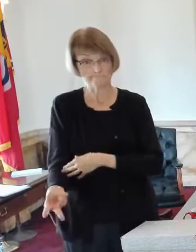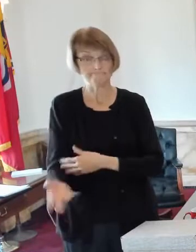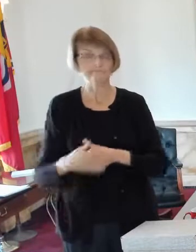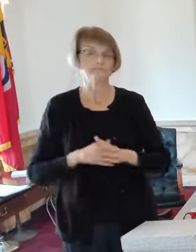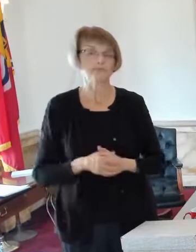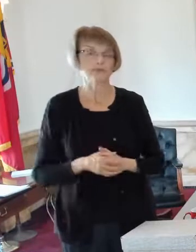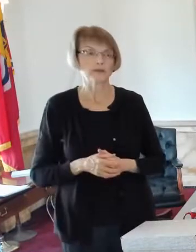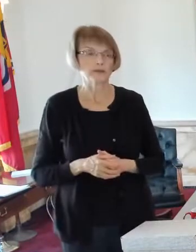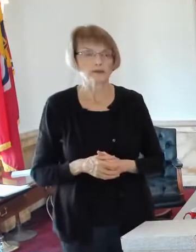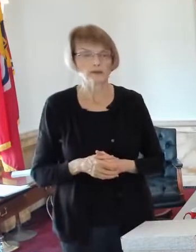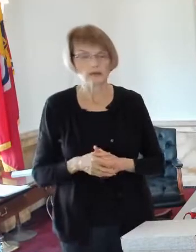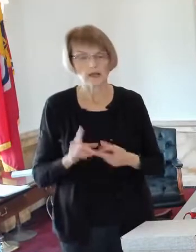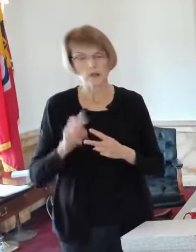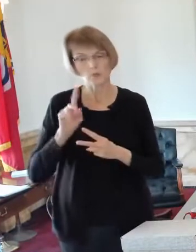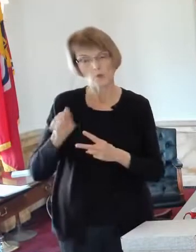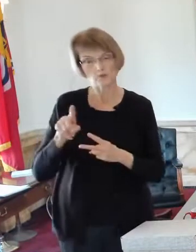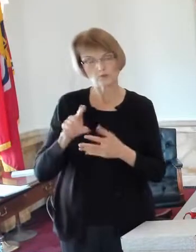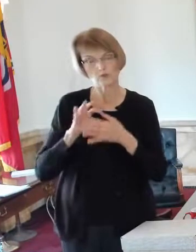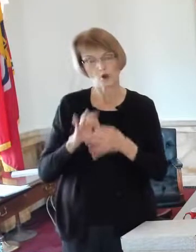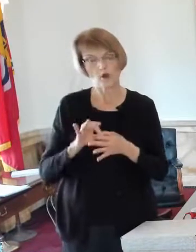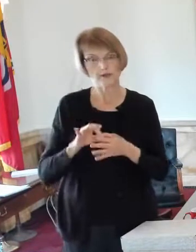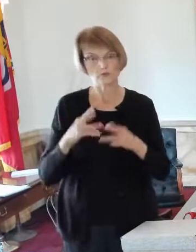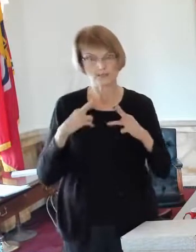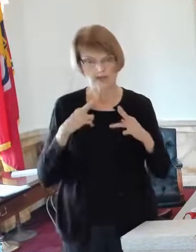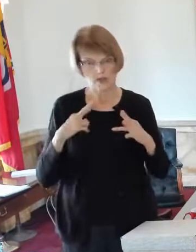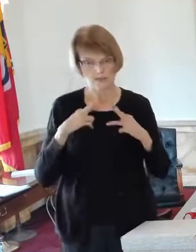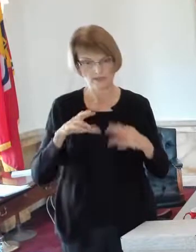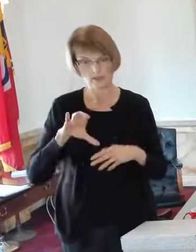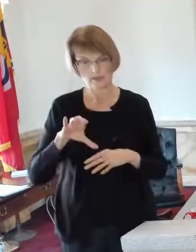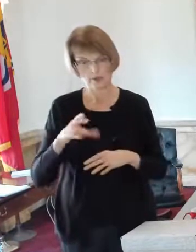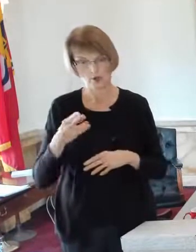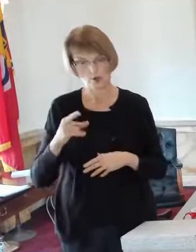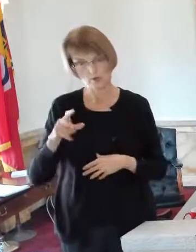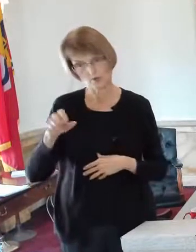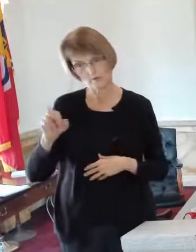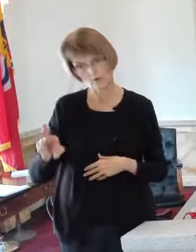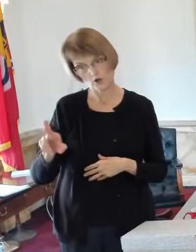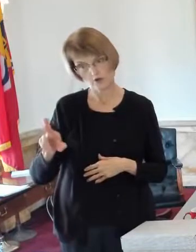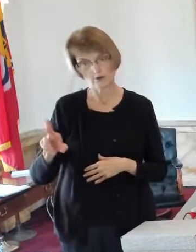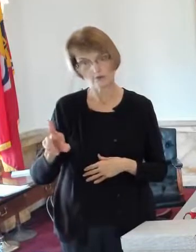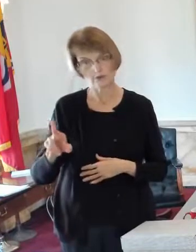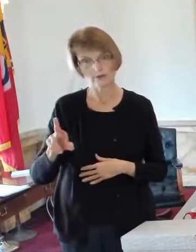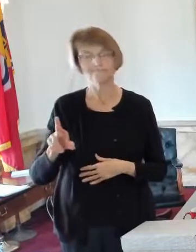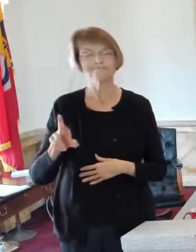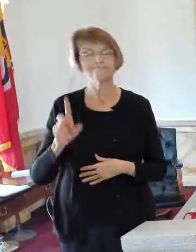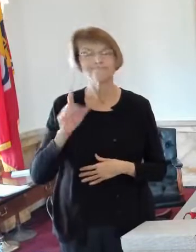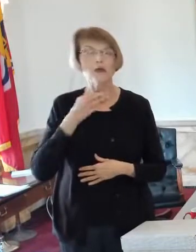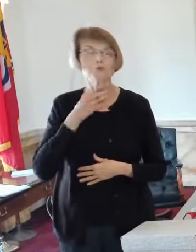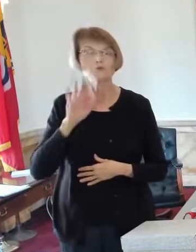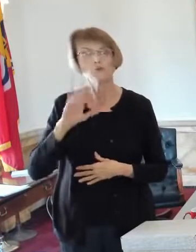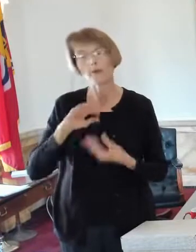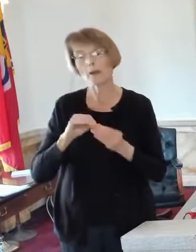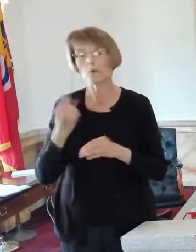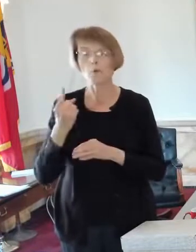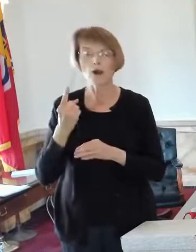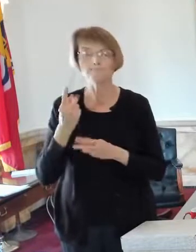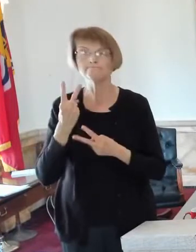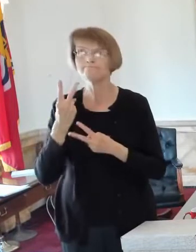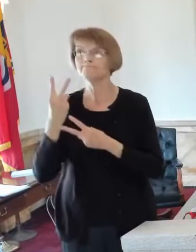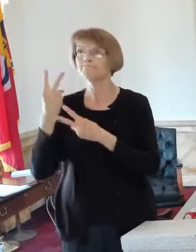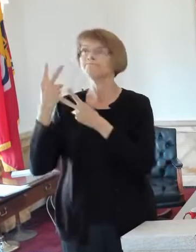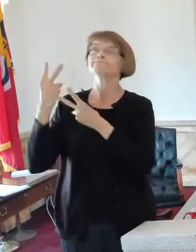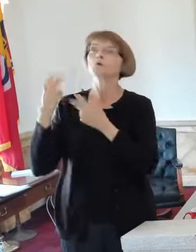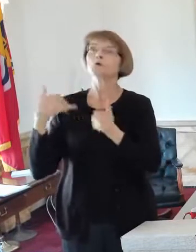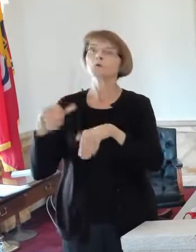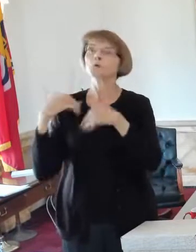So a couple of questions about retirement, Mayor. Christopher would like to know, what is your number one memorable moment over